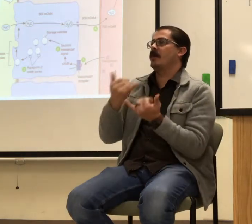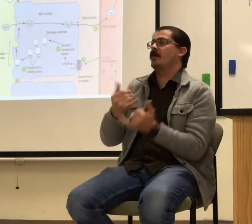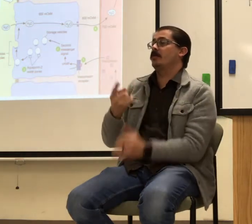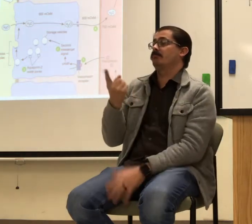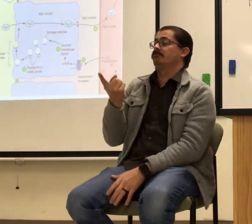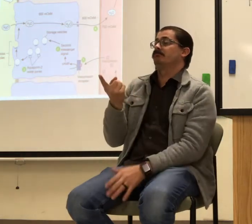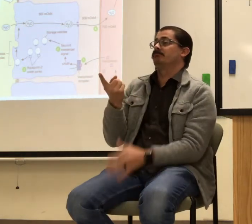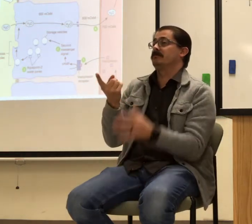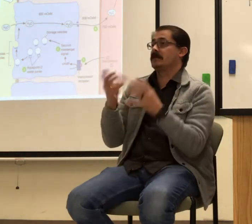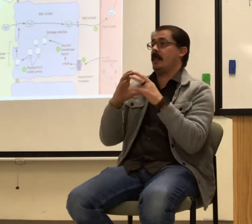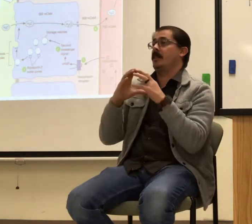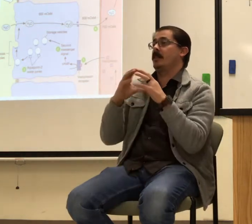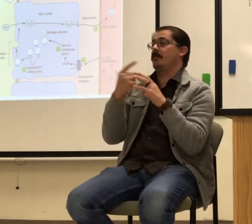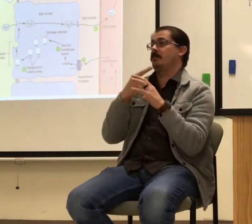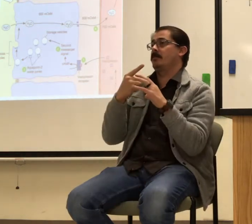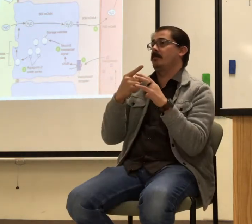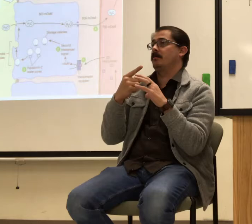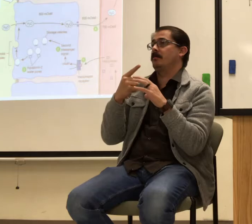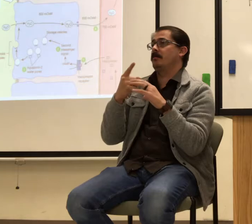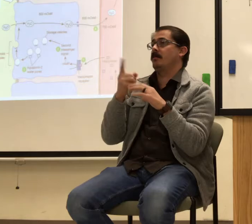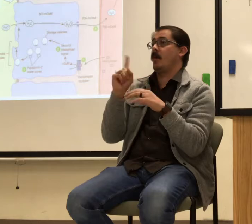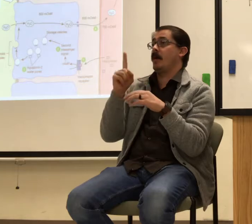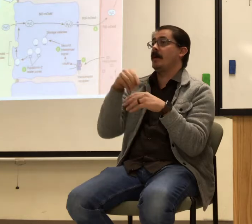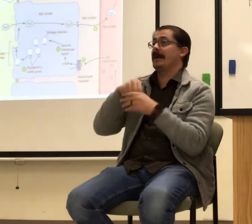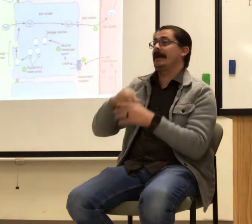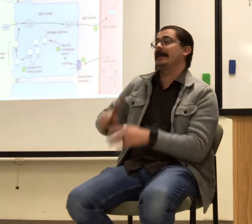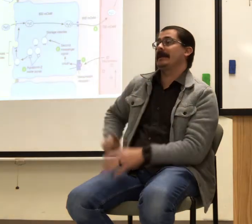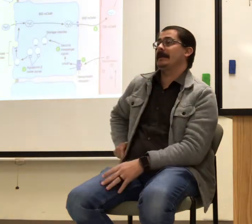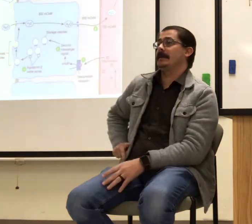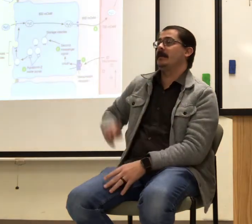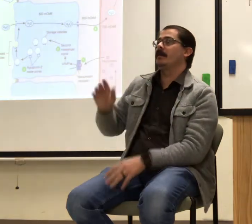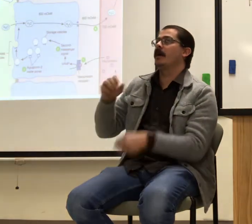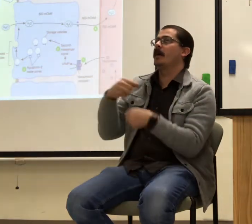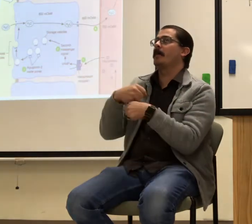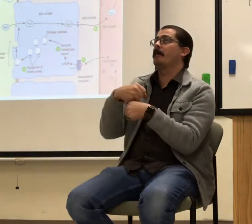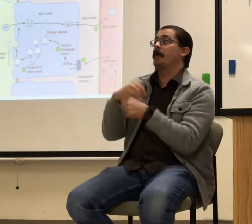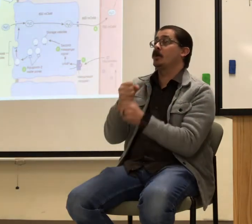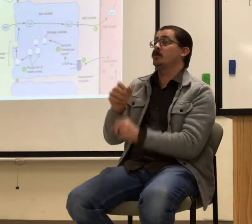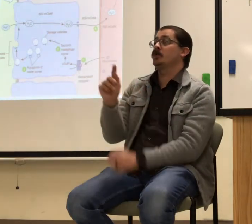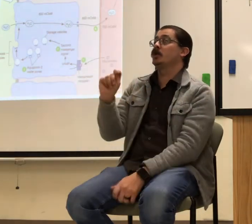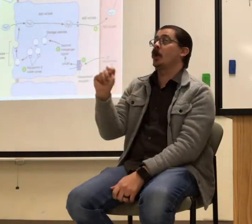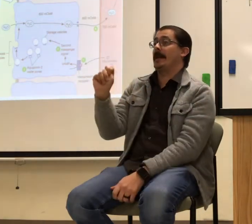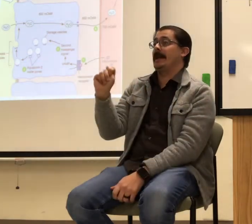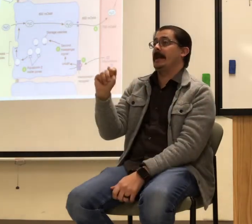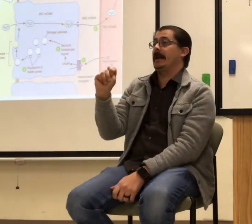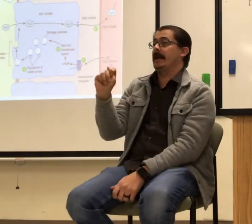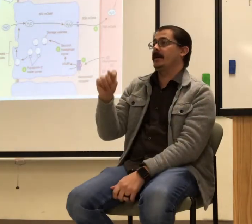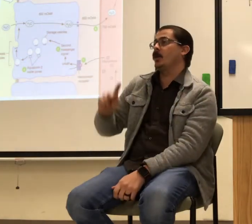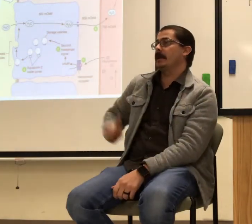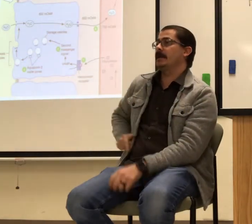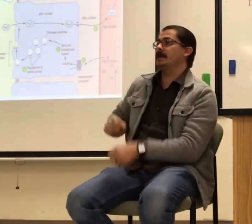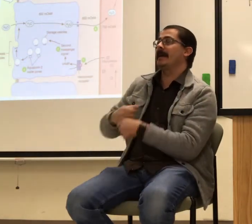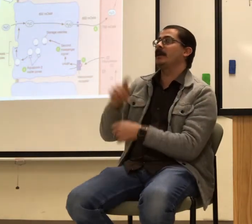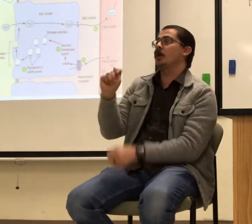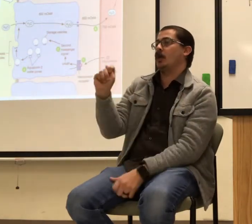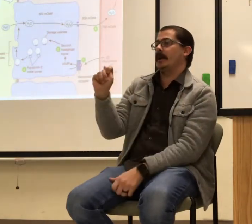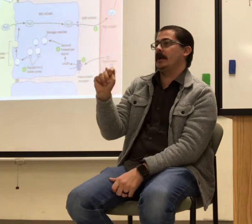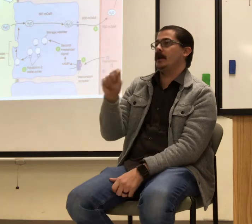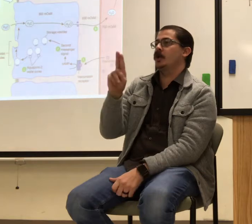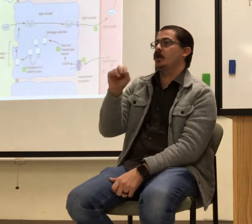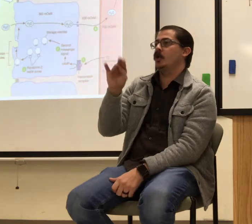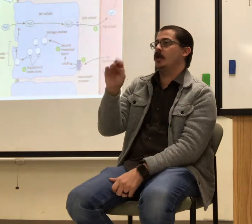cell in the kidney. Kidneys produce urine. I think people know this. What you may not know is